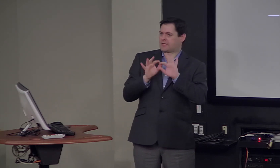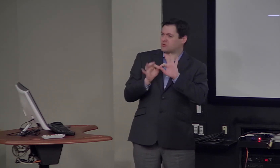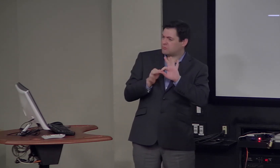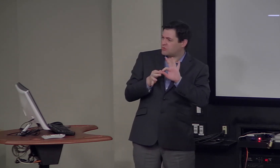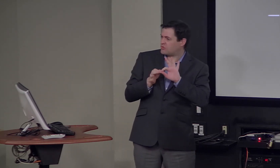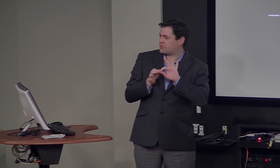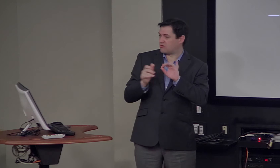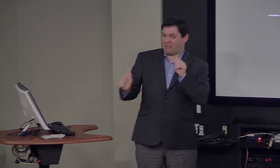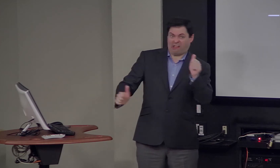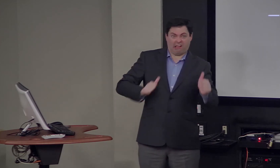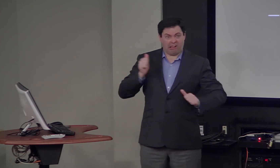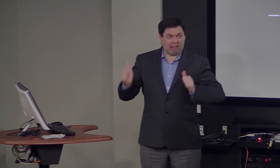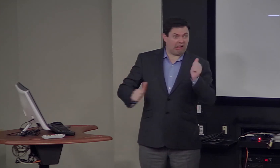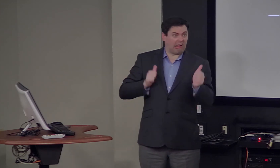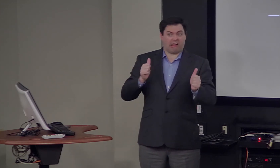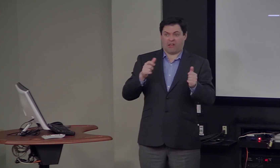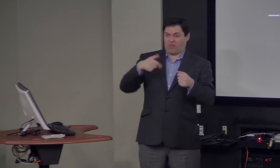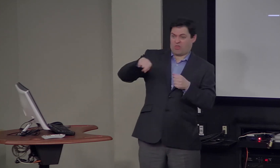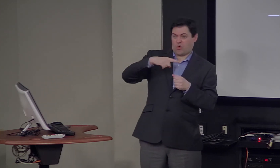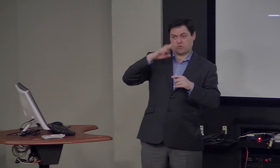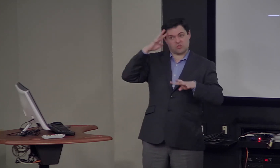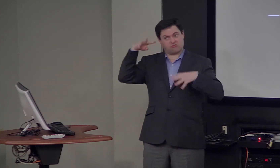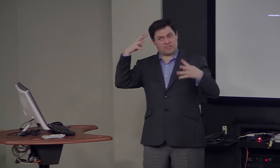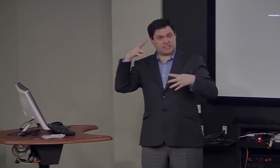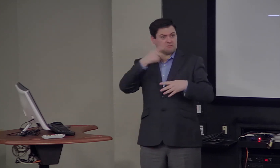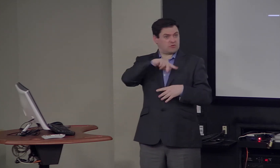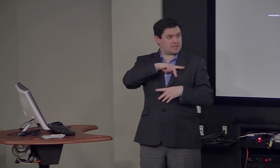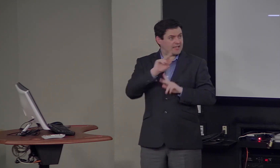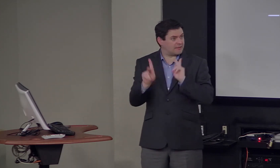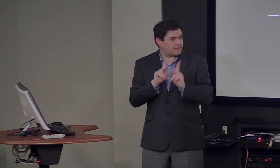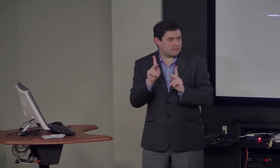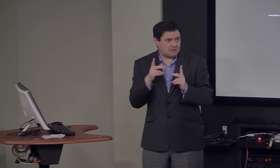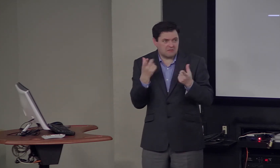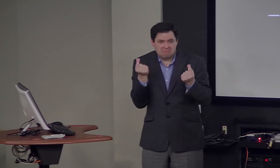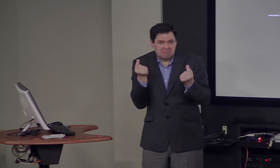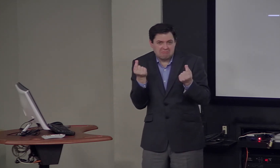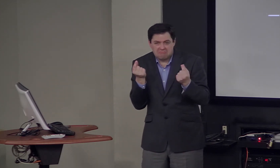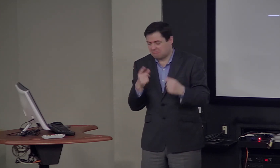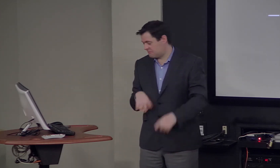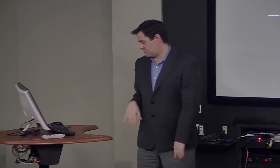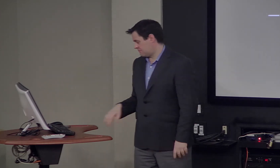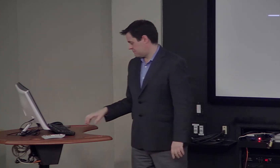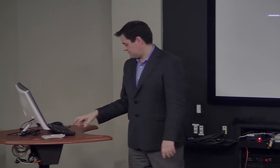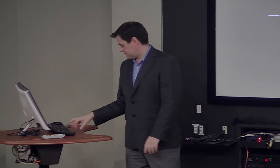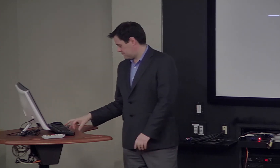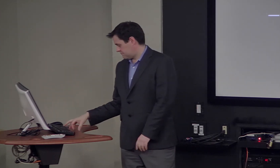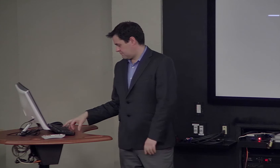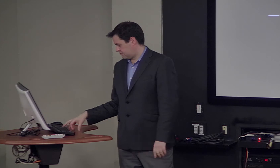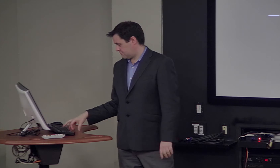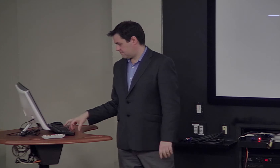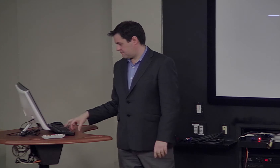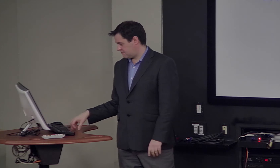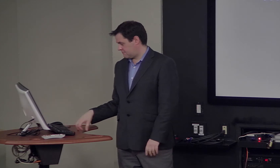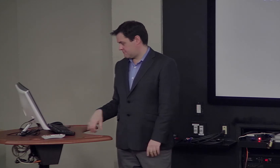So then we looked at who decides to become an interpreter. So it's those people who have these outlandish, crazy personalities.